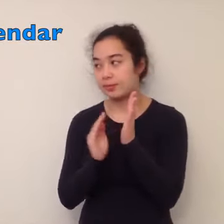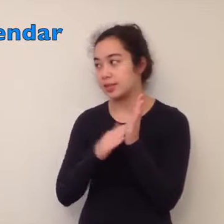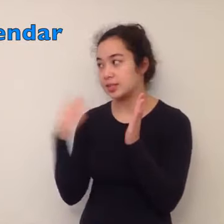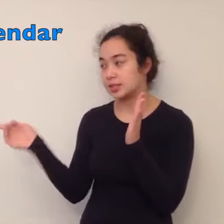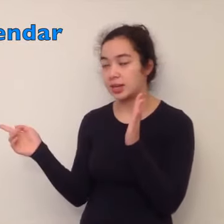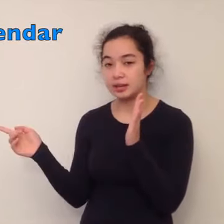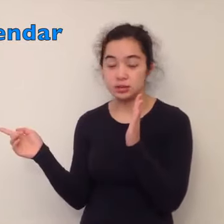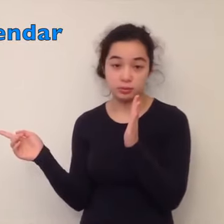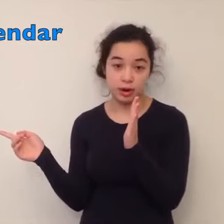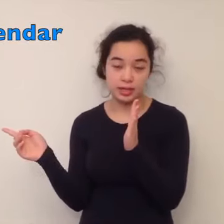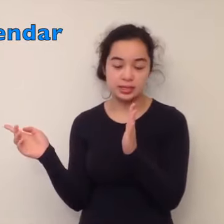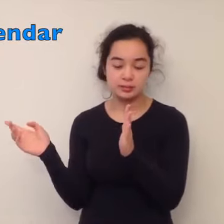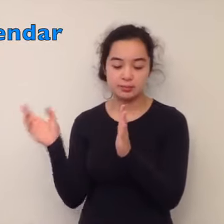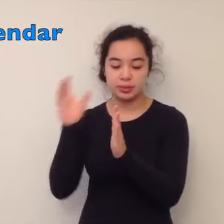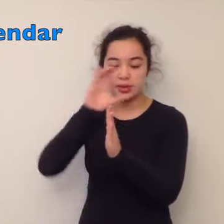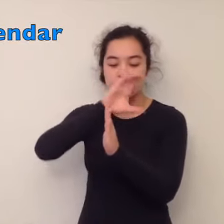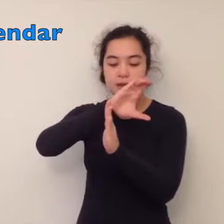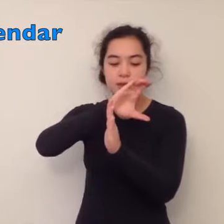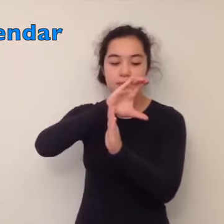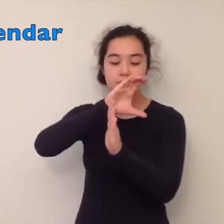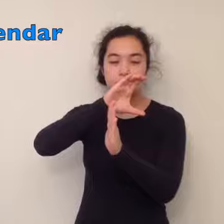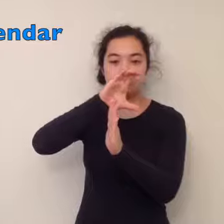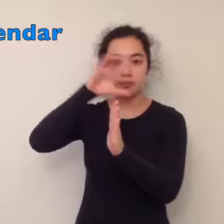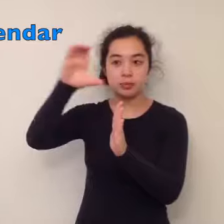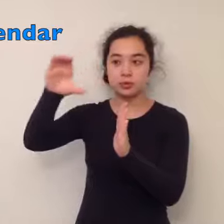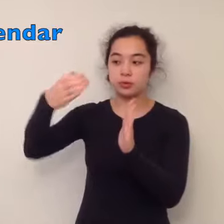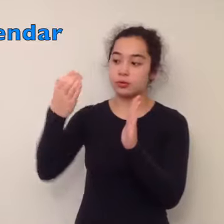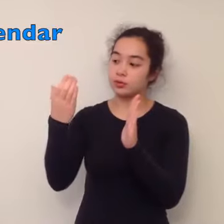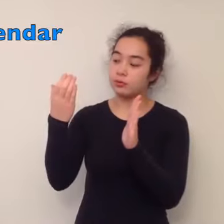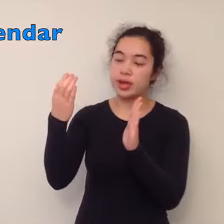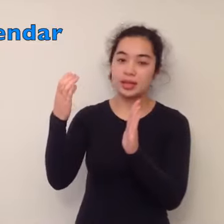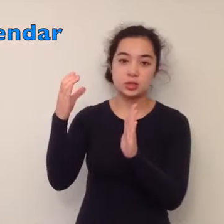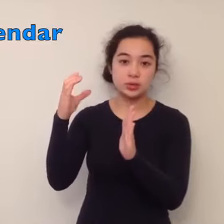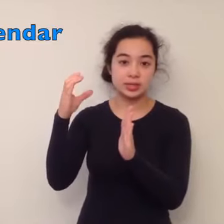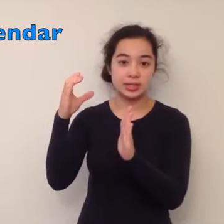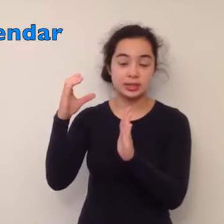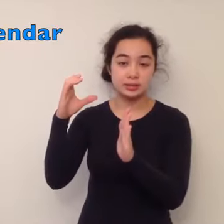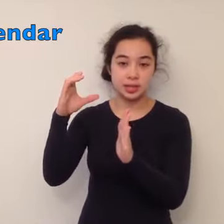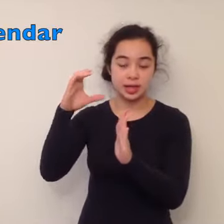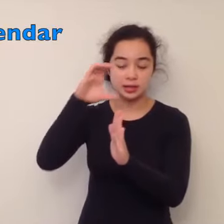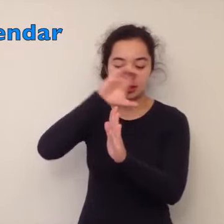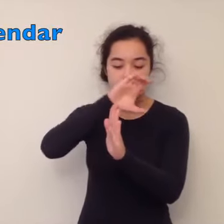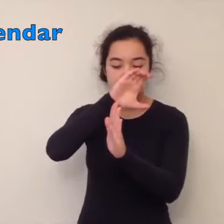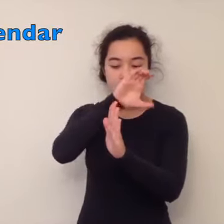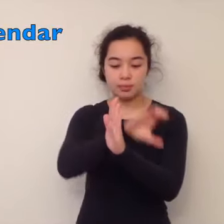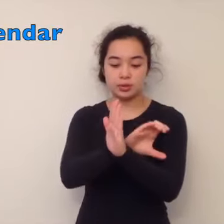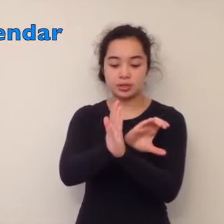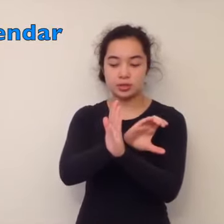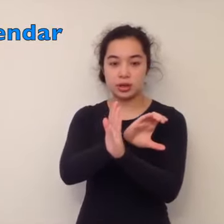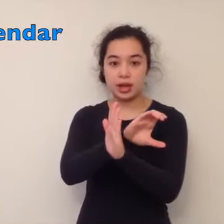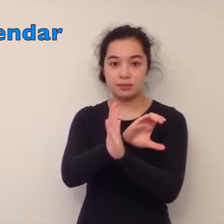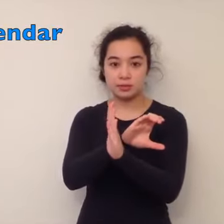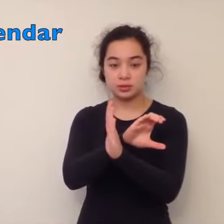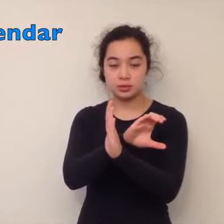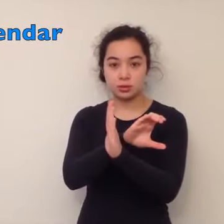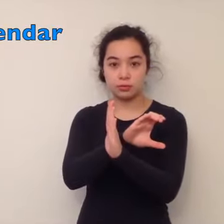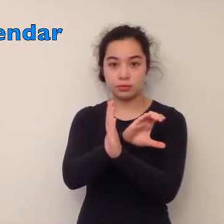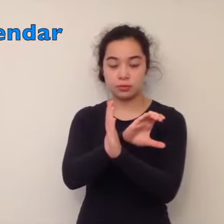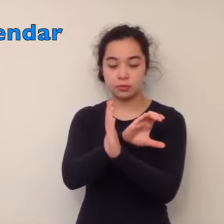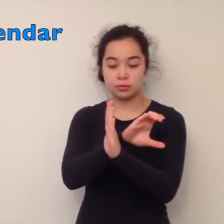face it to the right, and then put your right hand into a C sign and put it to the left of your